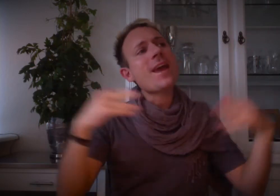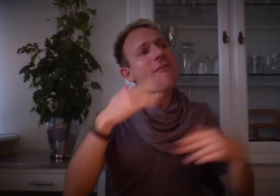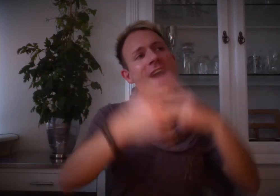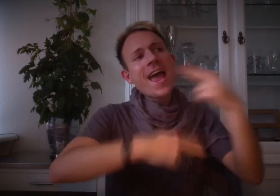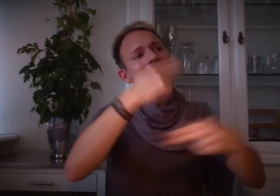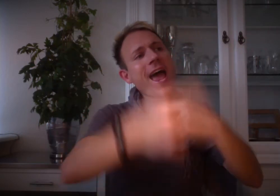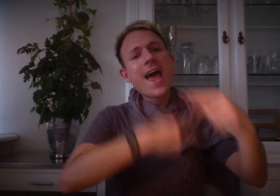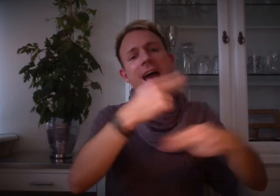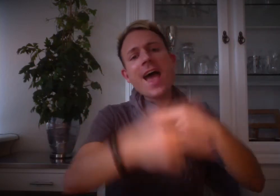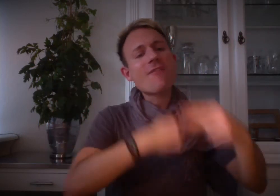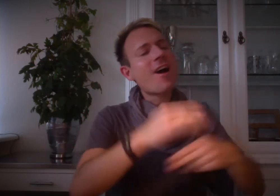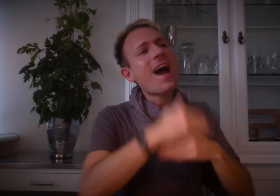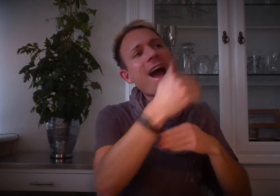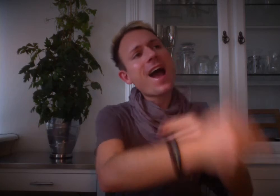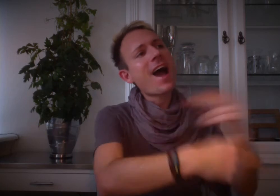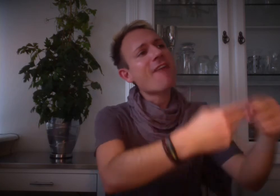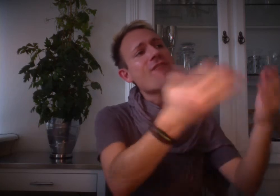Ever after